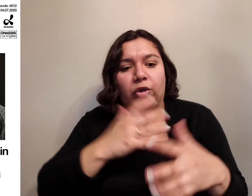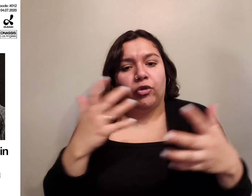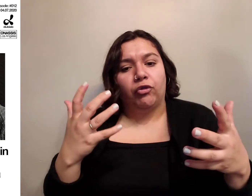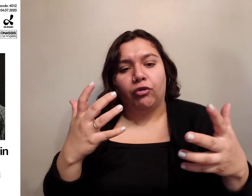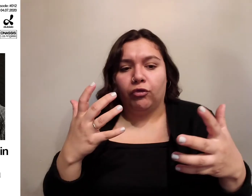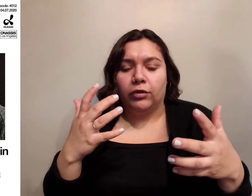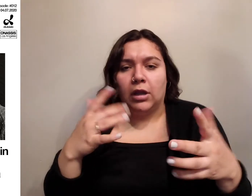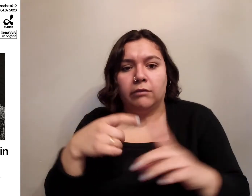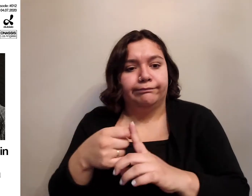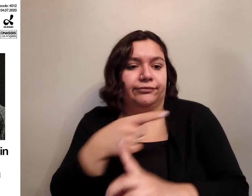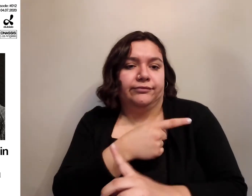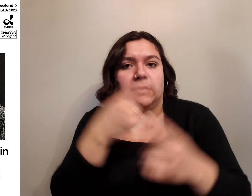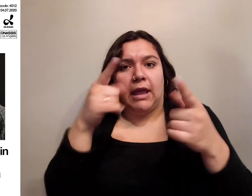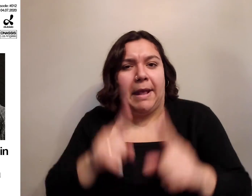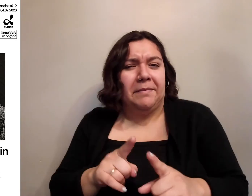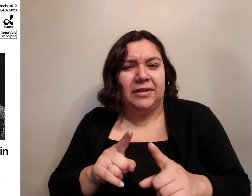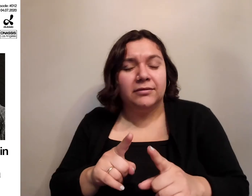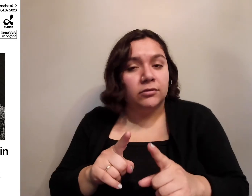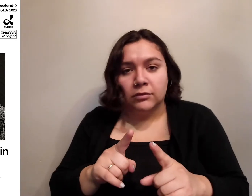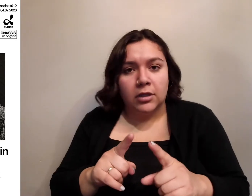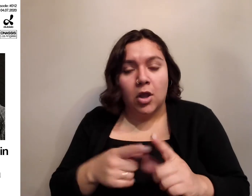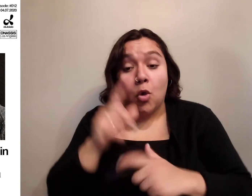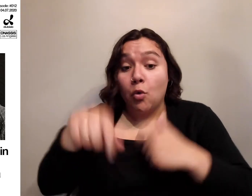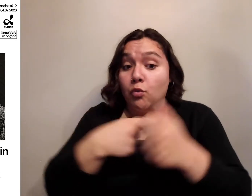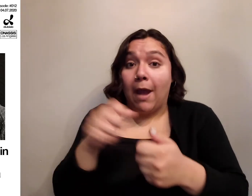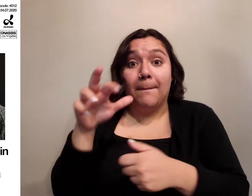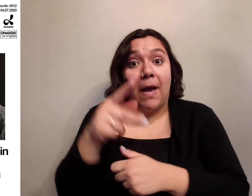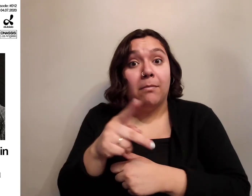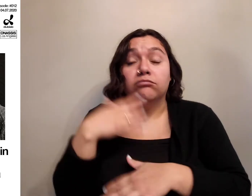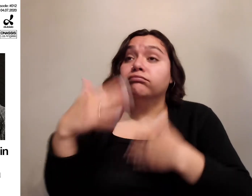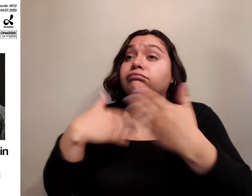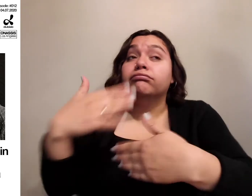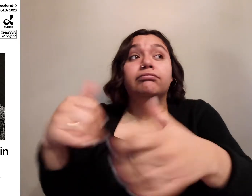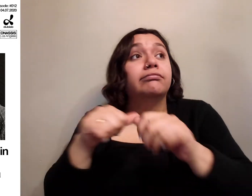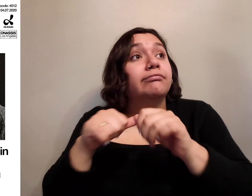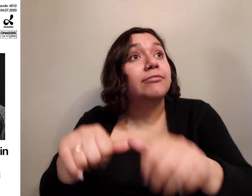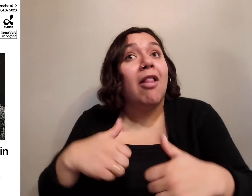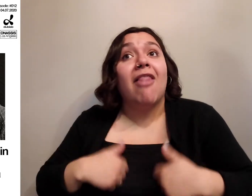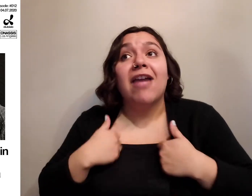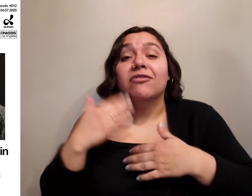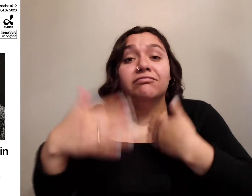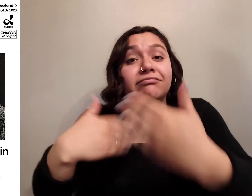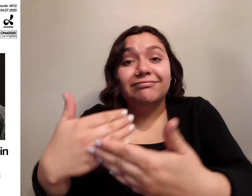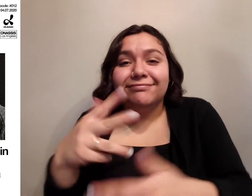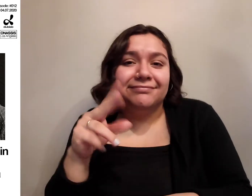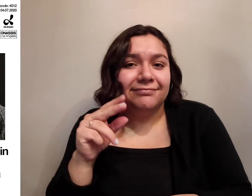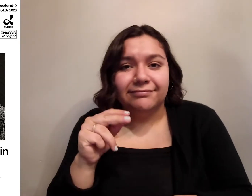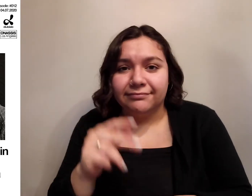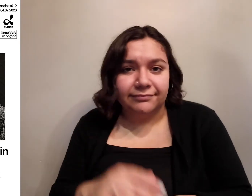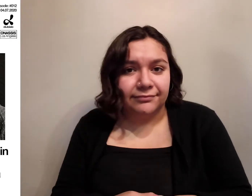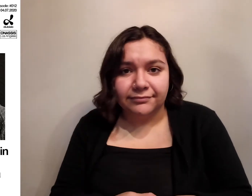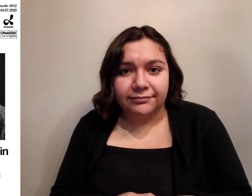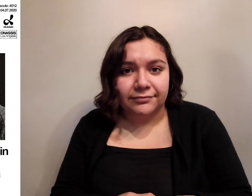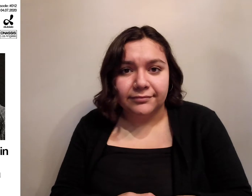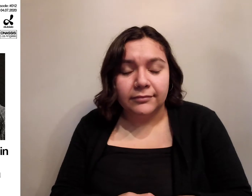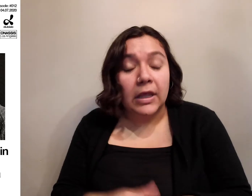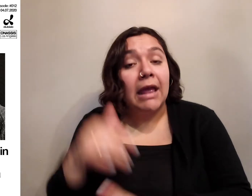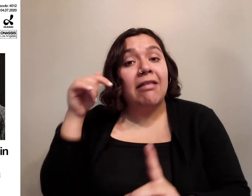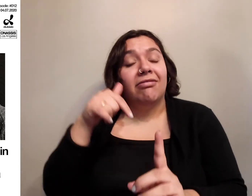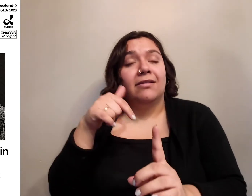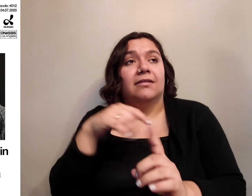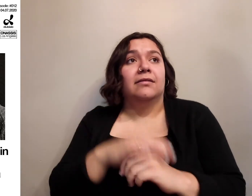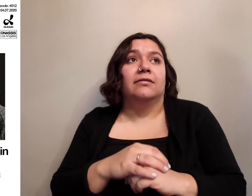outlier that will wrap up and just resume life as we knew it. This